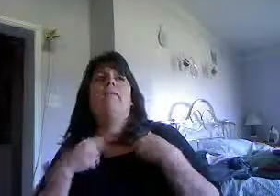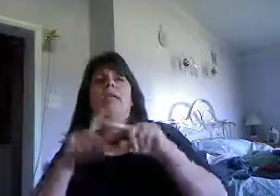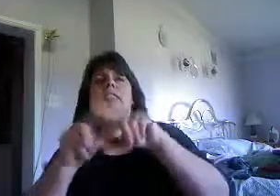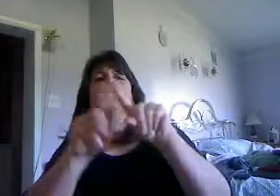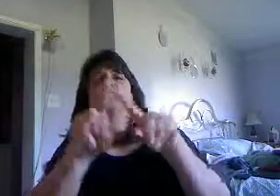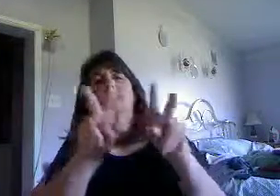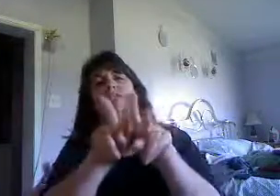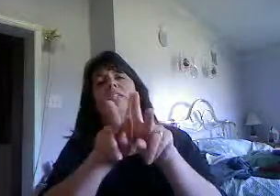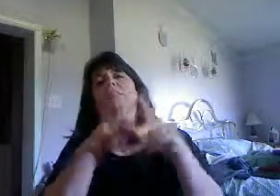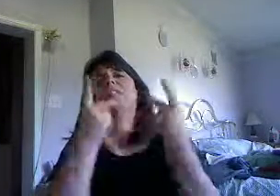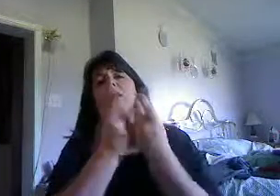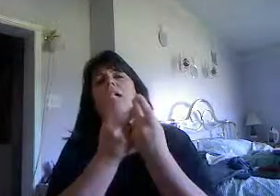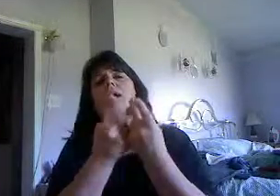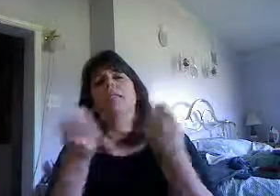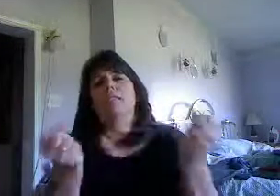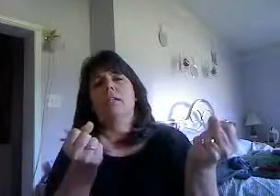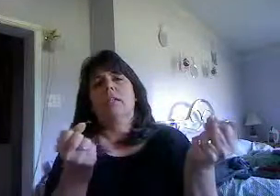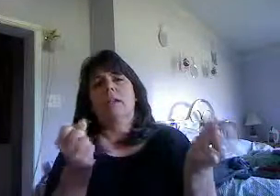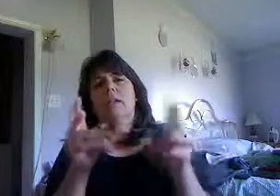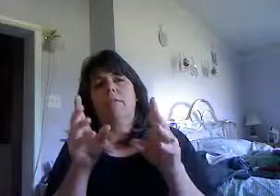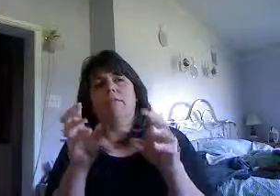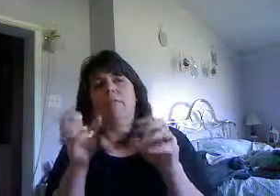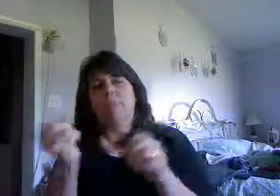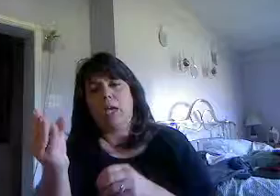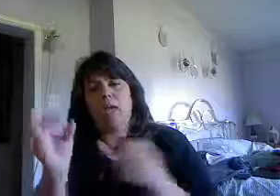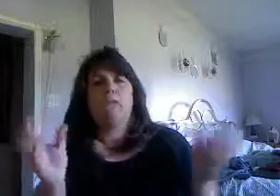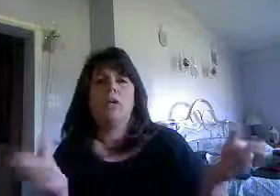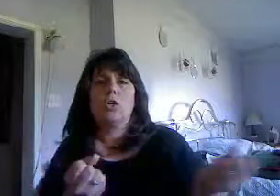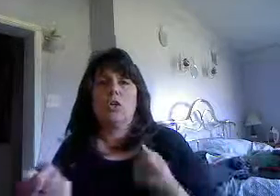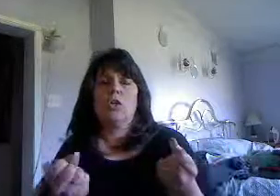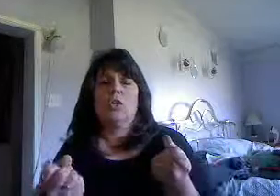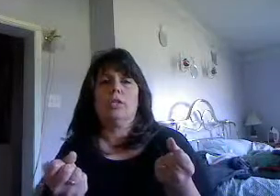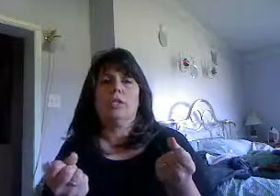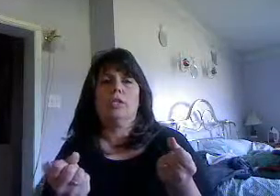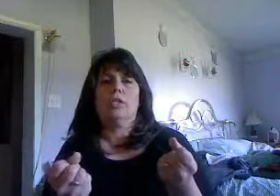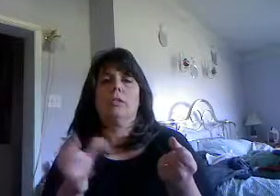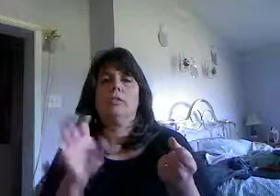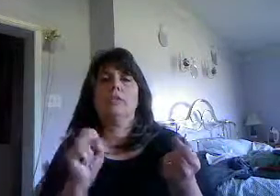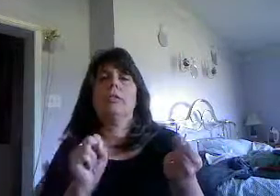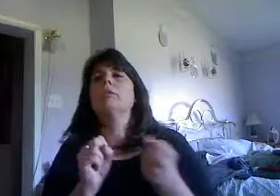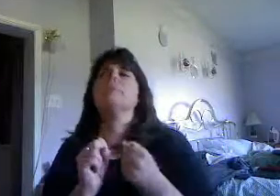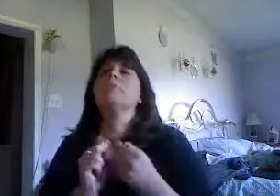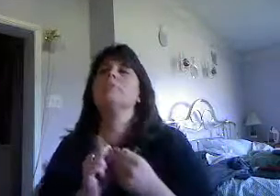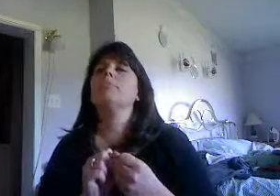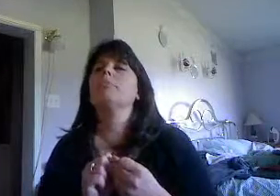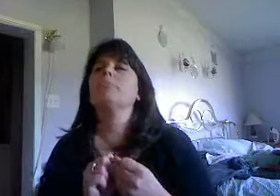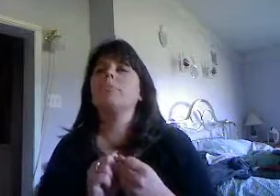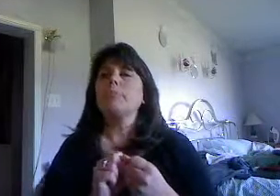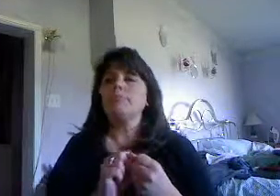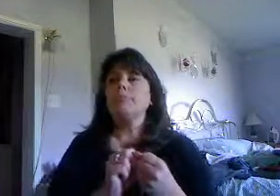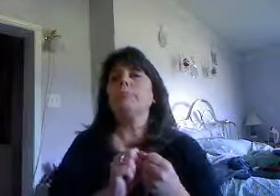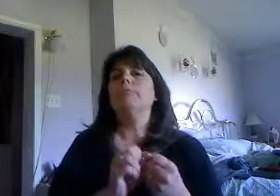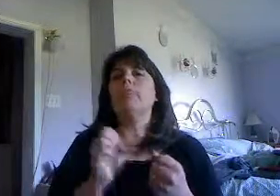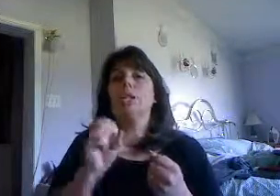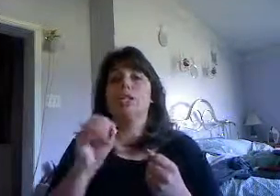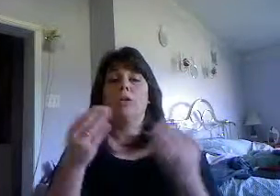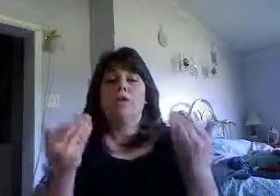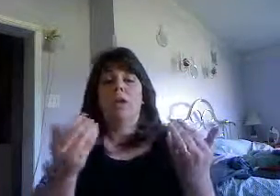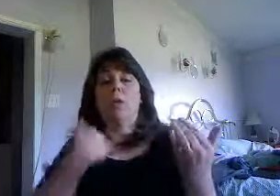of services to help market these products and to help determine what the markets for these products are. They do a lot more research, a lot